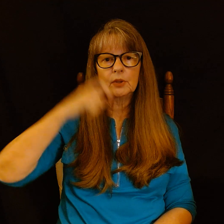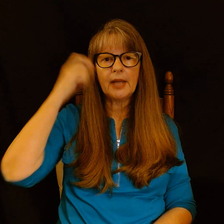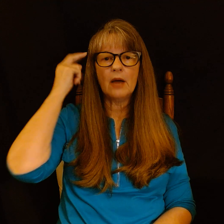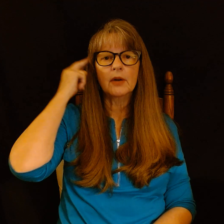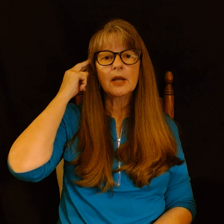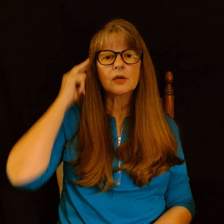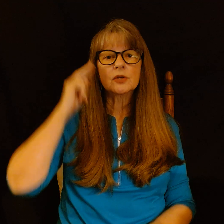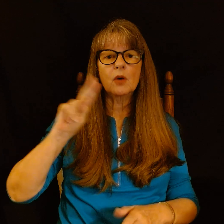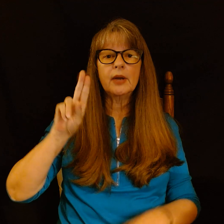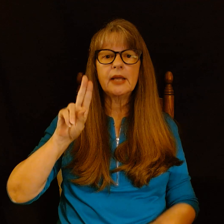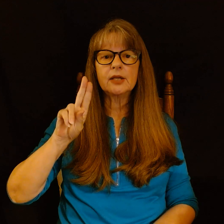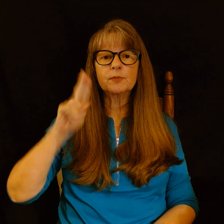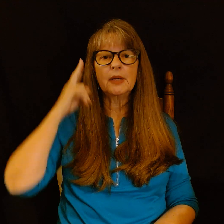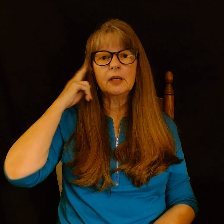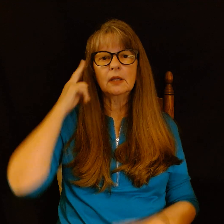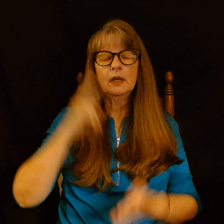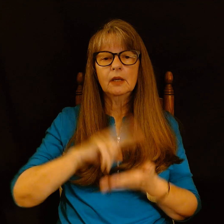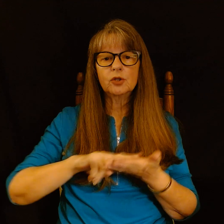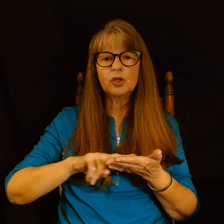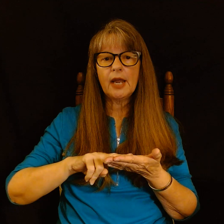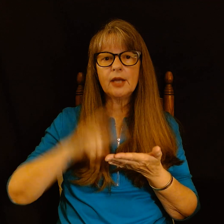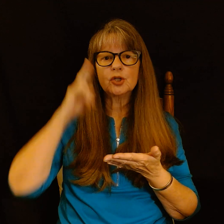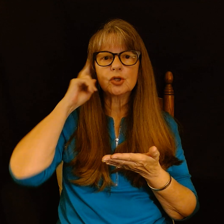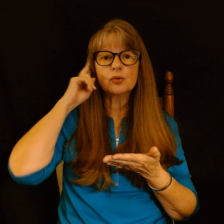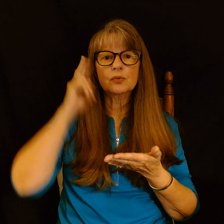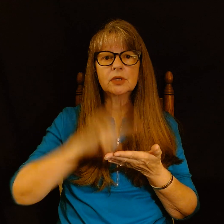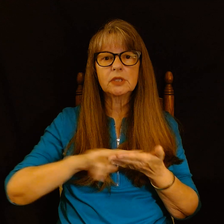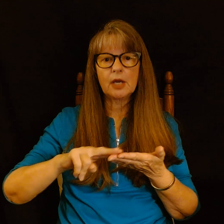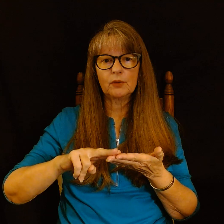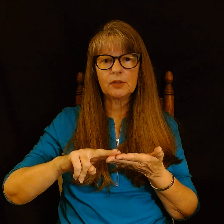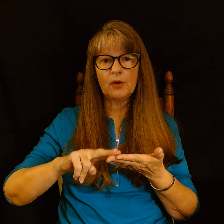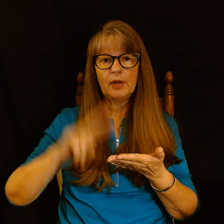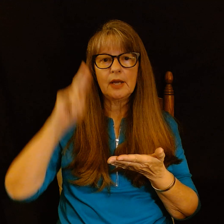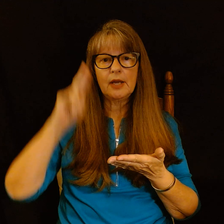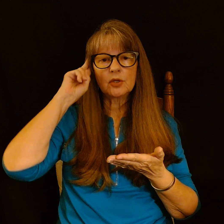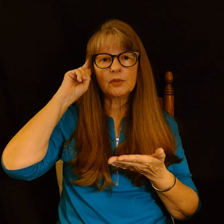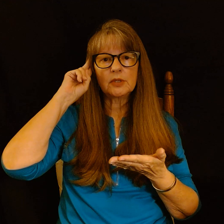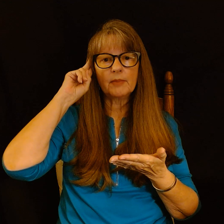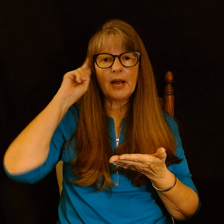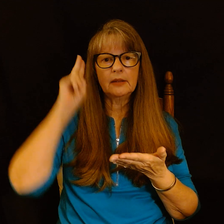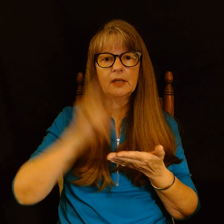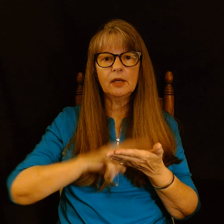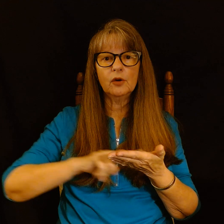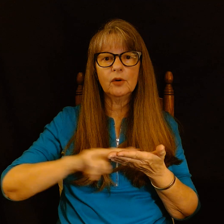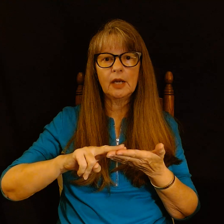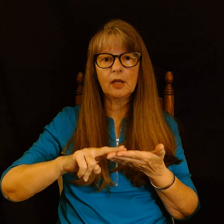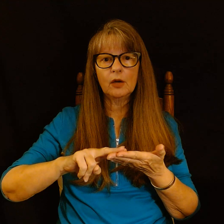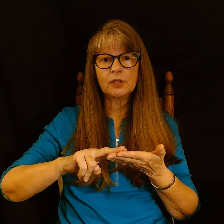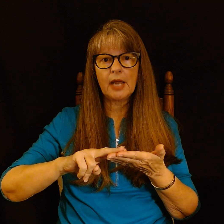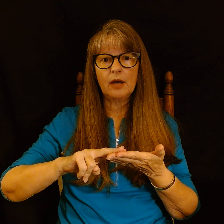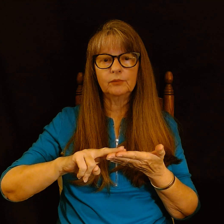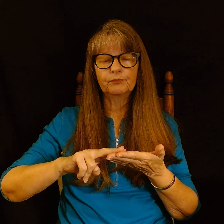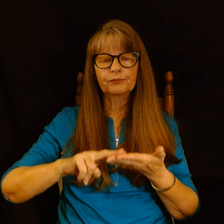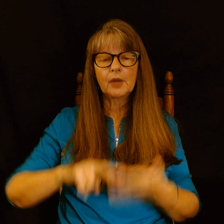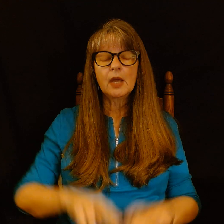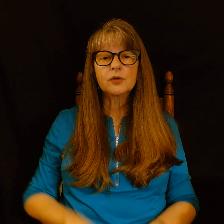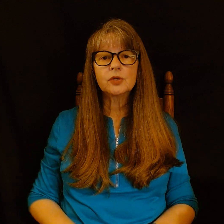out. So it has been changed to secretary. So it's here behind the ear, and it goes down.